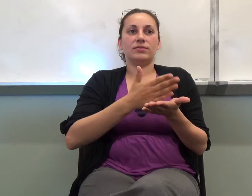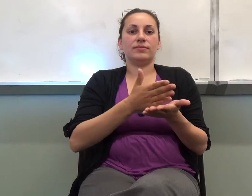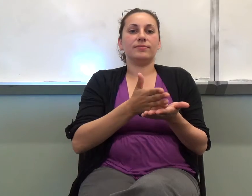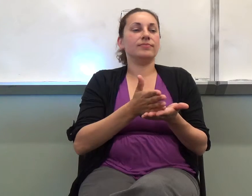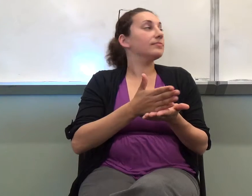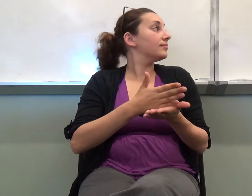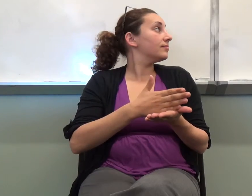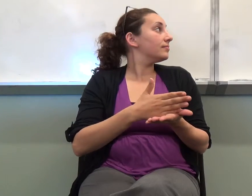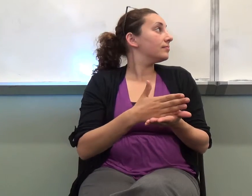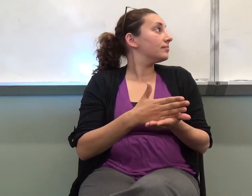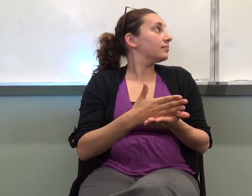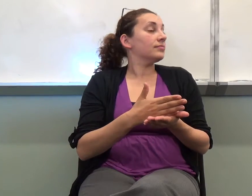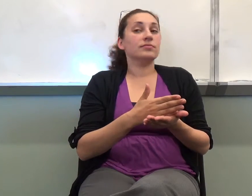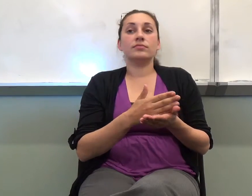This has the monthly